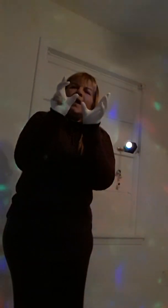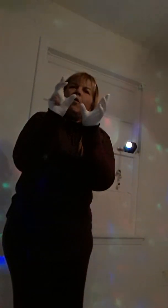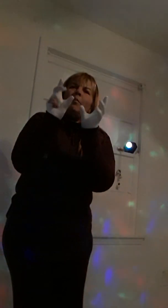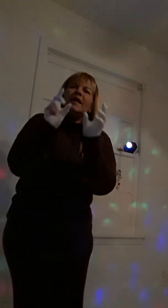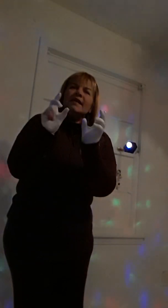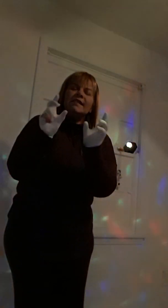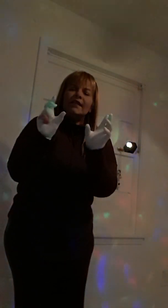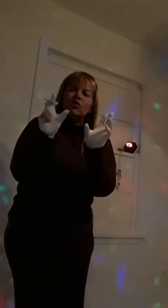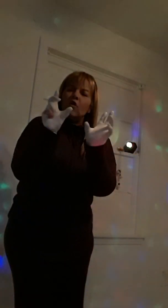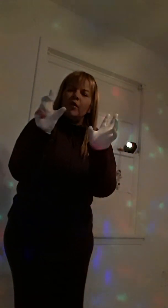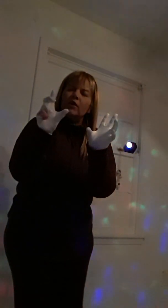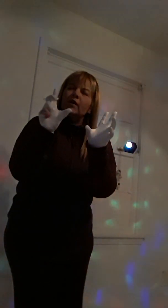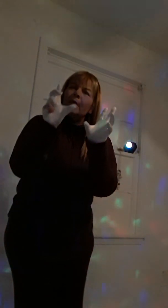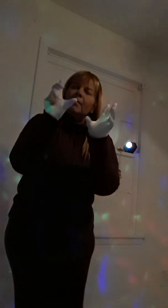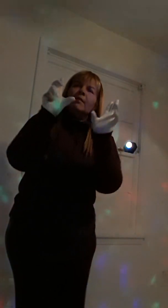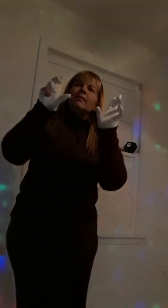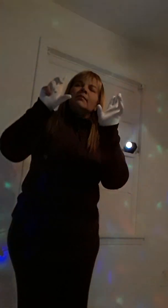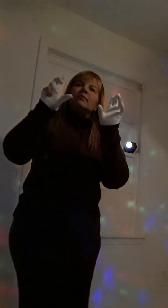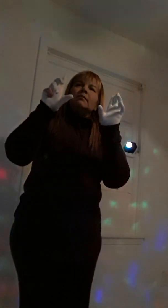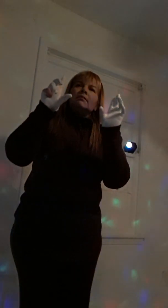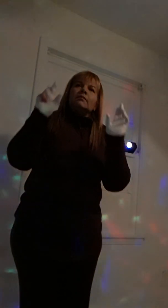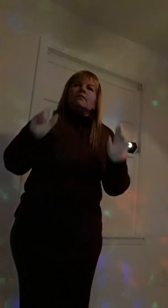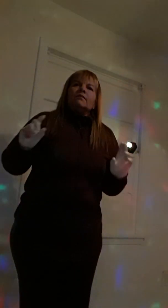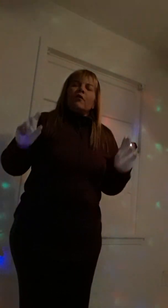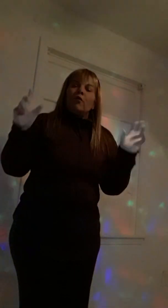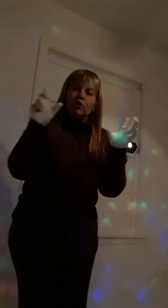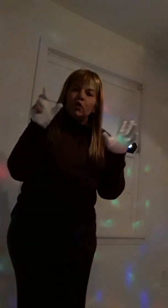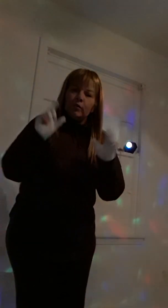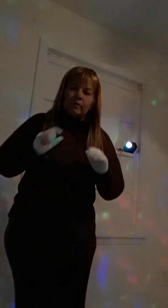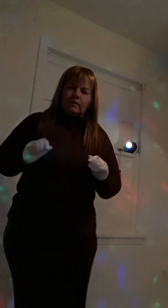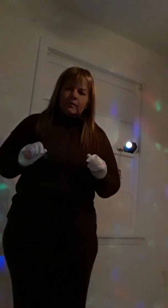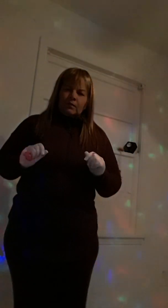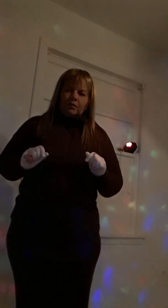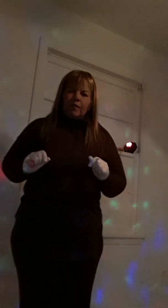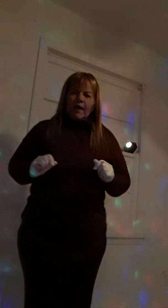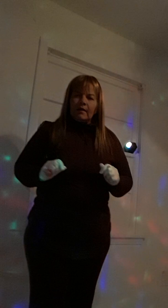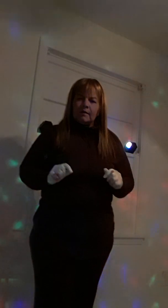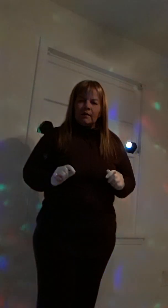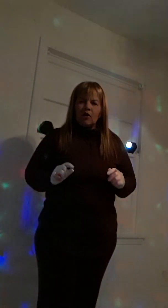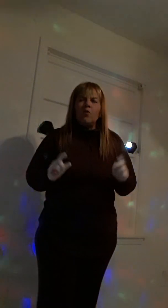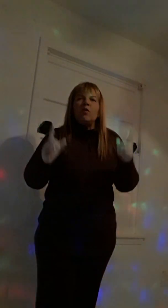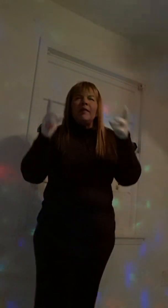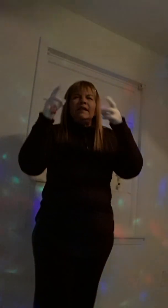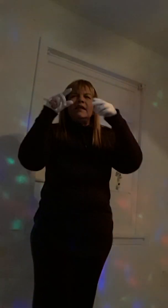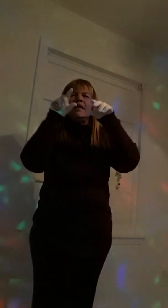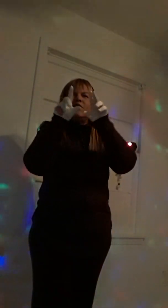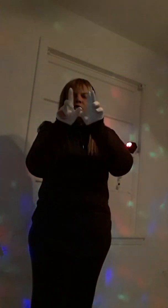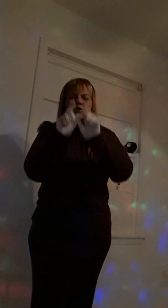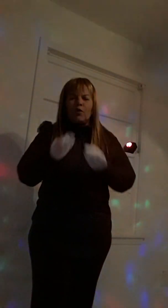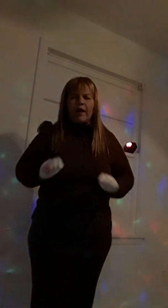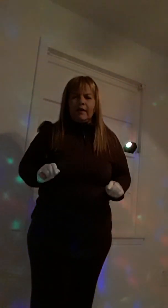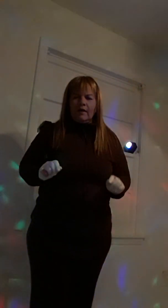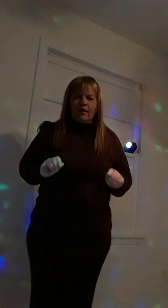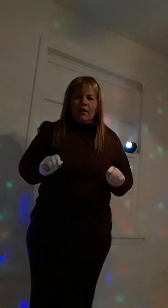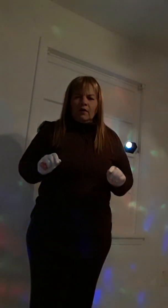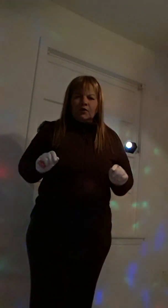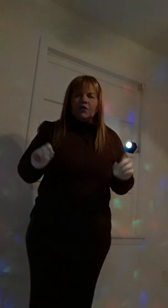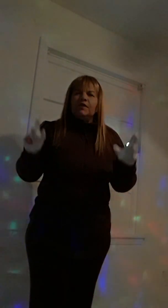un pedacito, como en una foto, ¿verdad? Como metidos, right? Just the